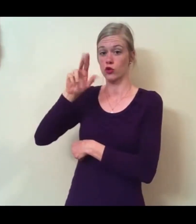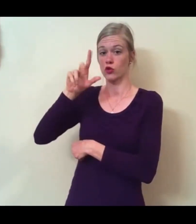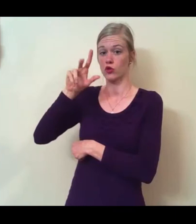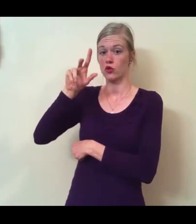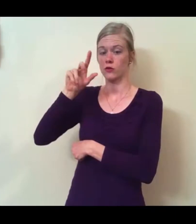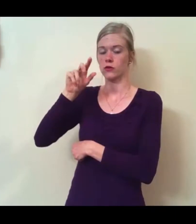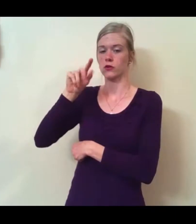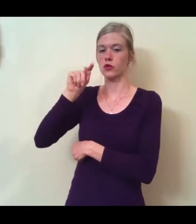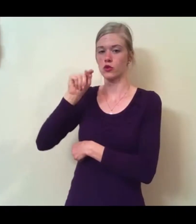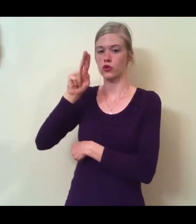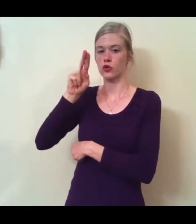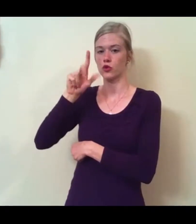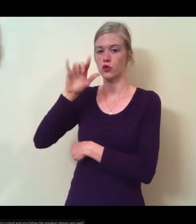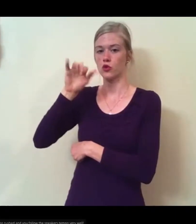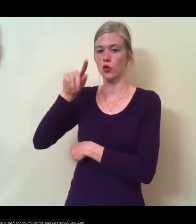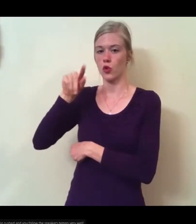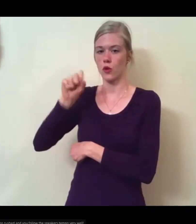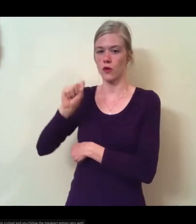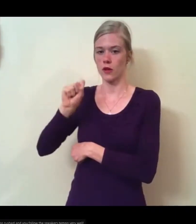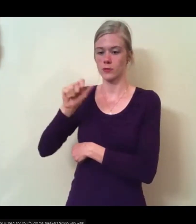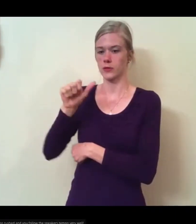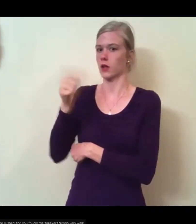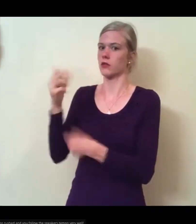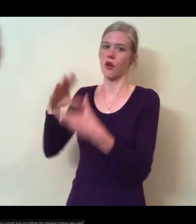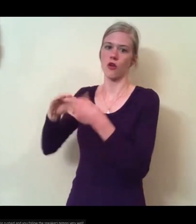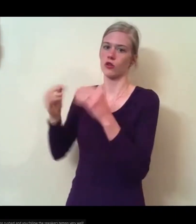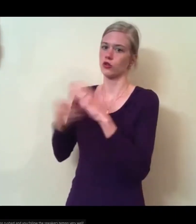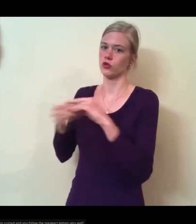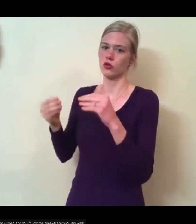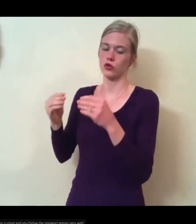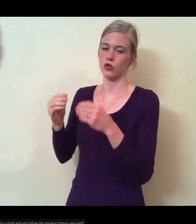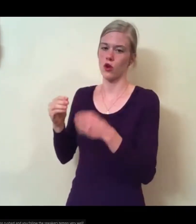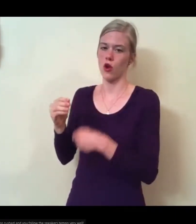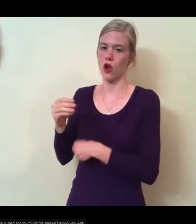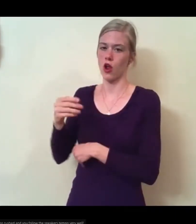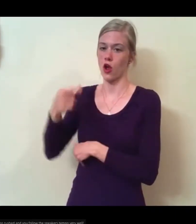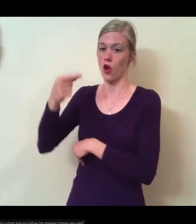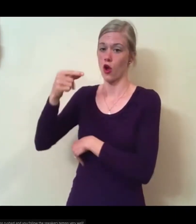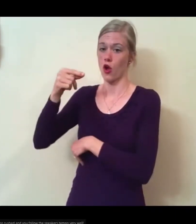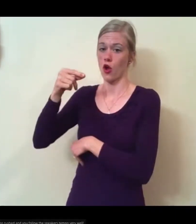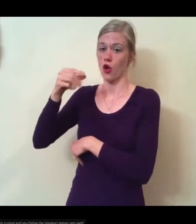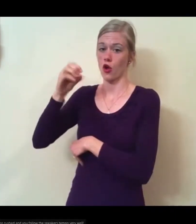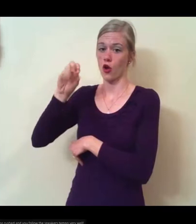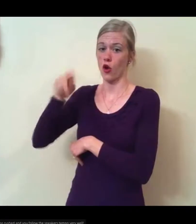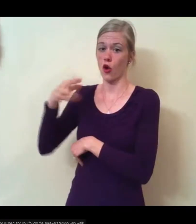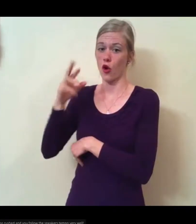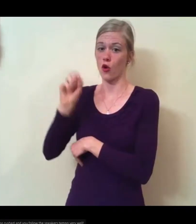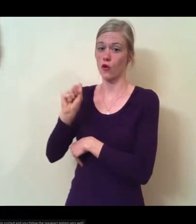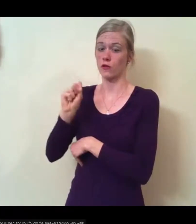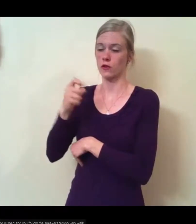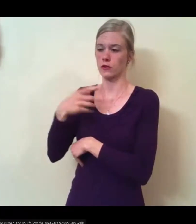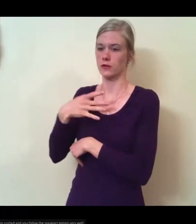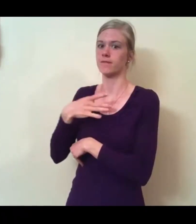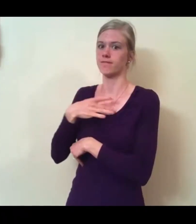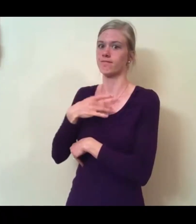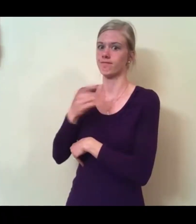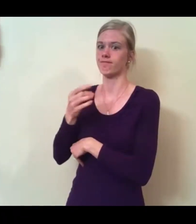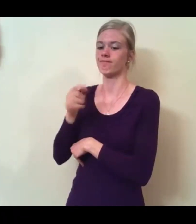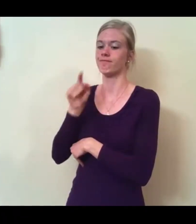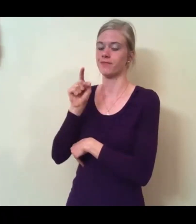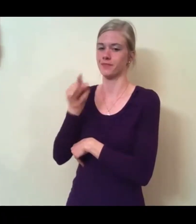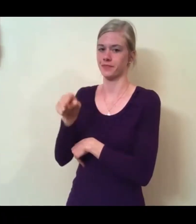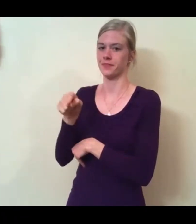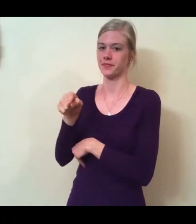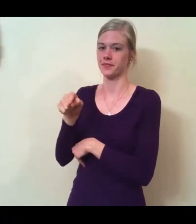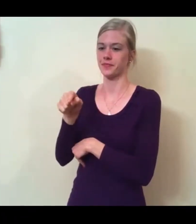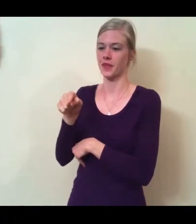bulb a great delicacy and will go quite a distance to eat one. So if you have gophers in your garden, give up on tulips unless you're